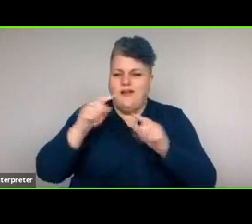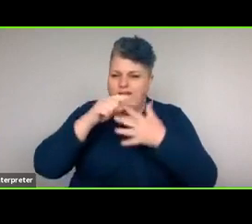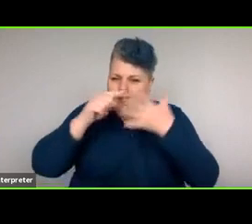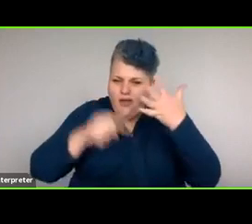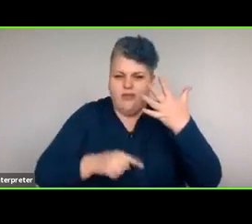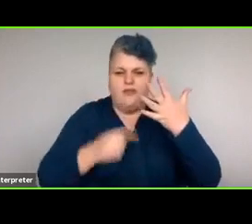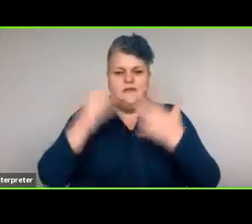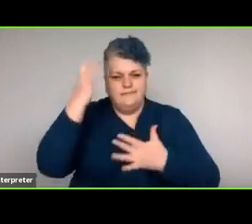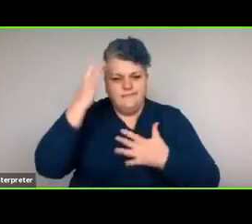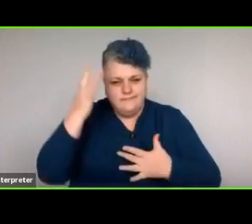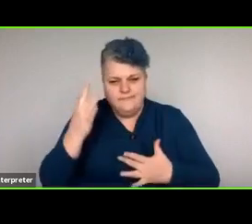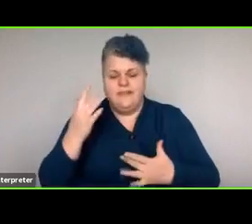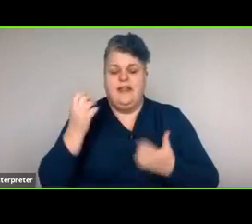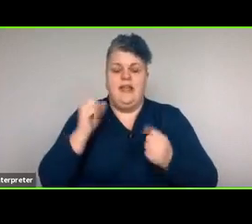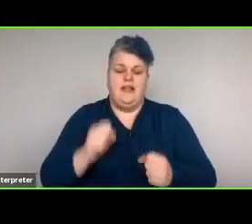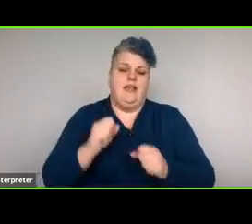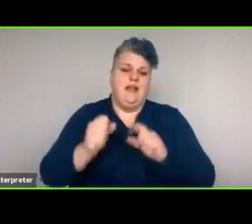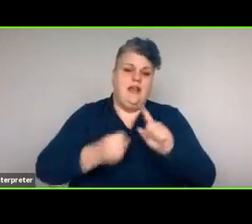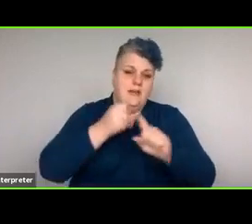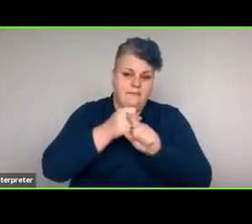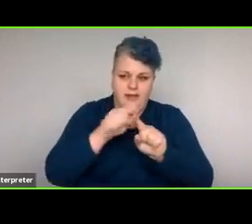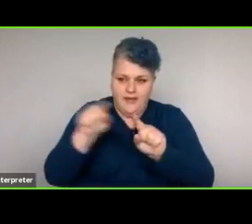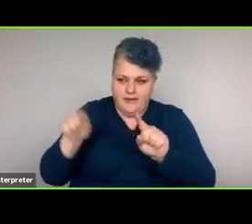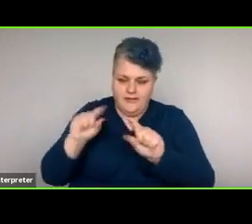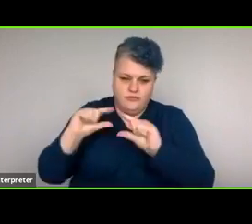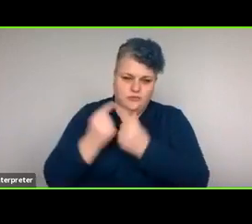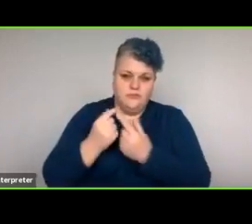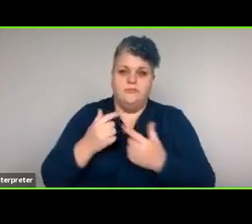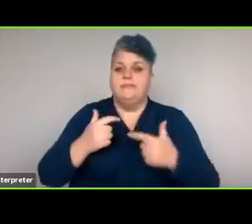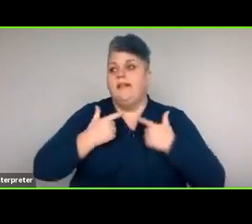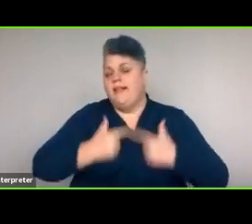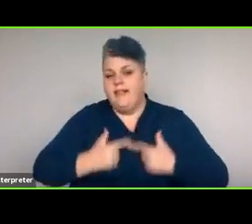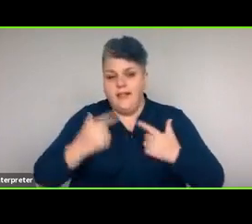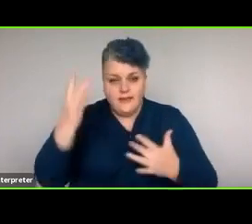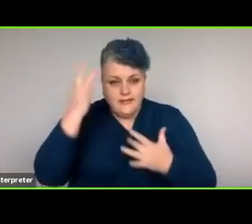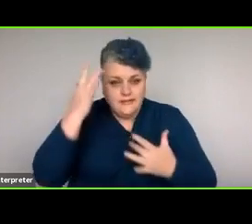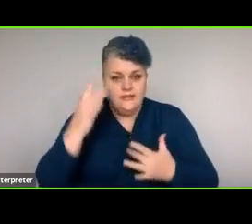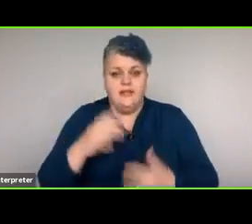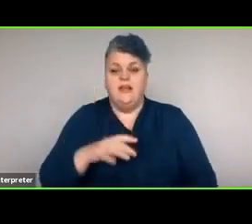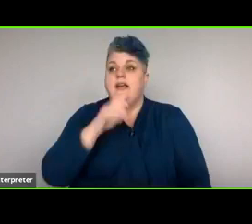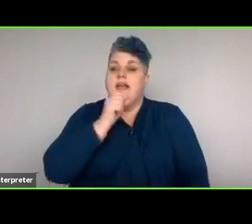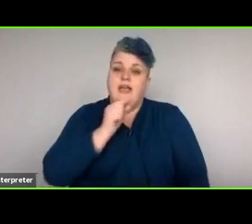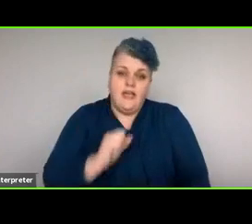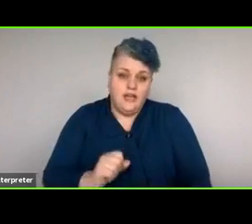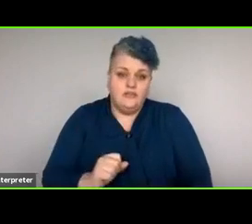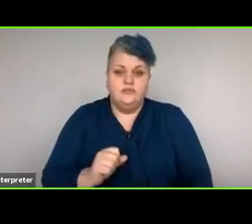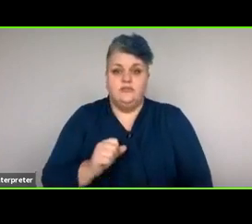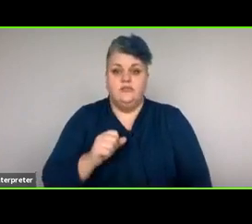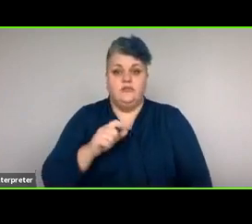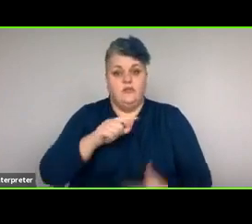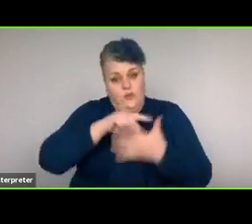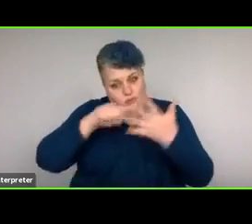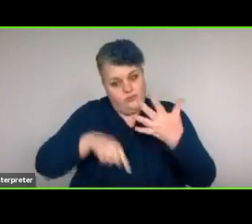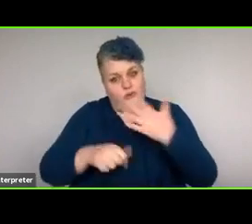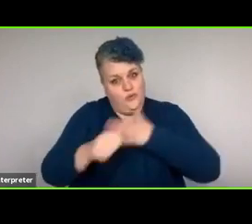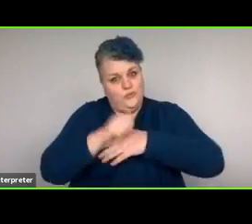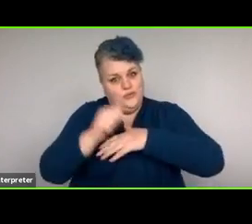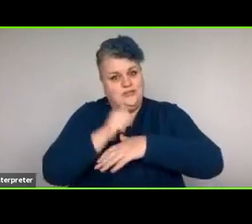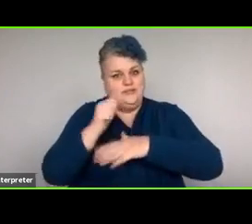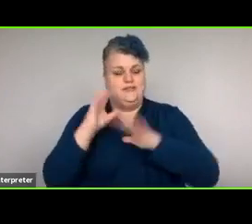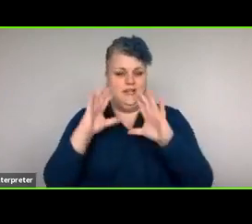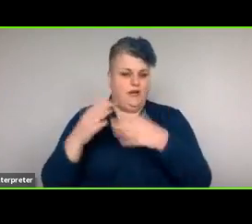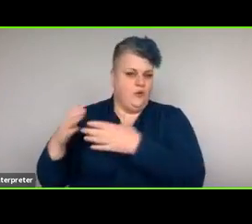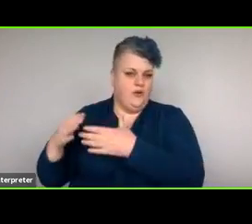things like cancer, heart disease, lung diseases, and age, those are things that put people at an increased